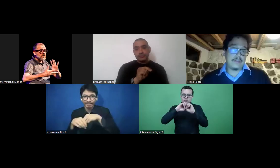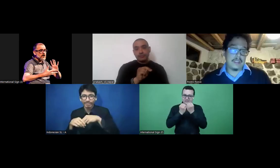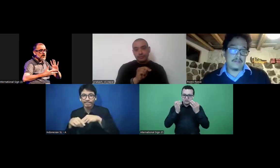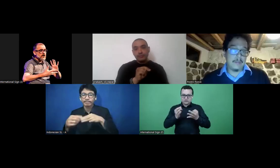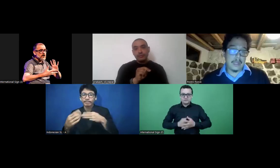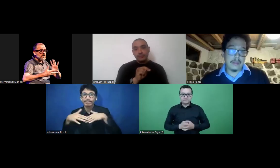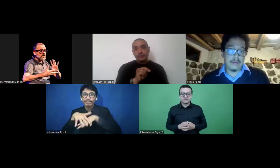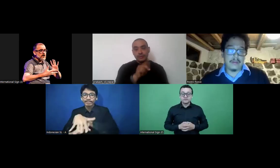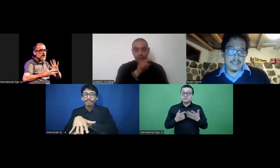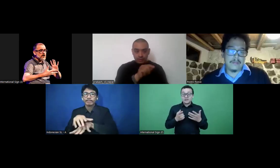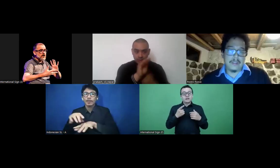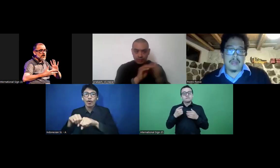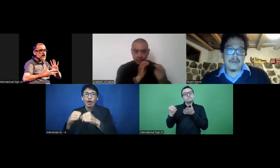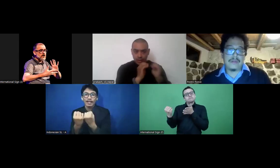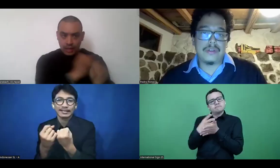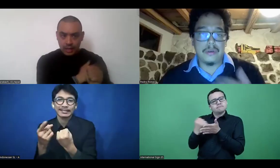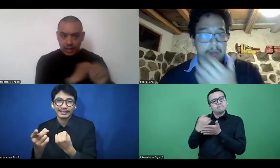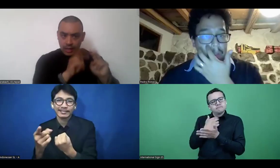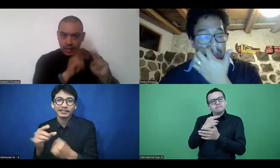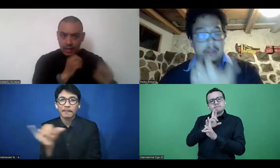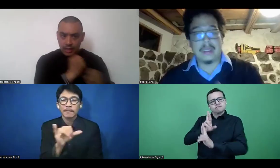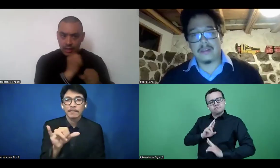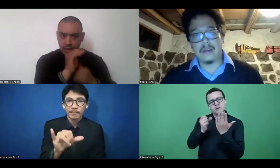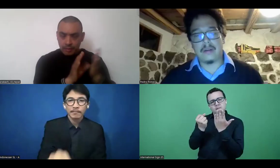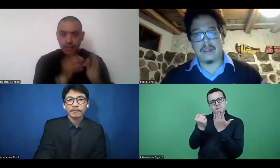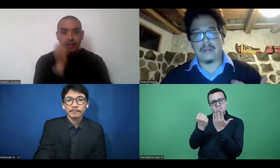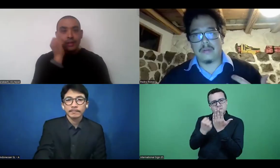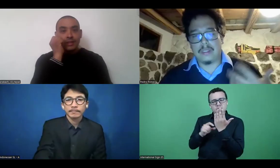Analysis of this feedback also showed that